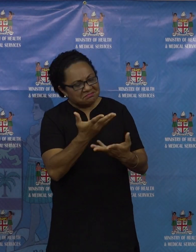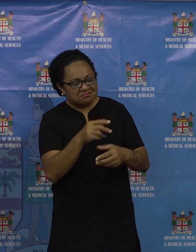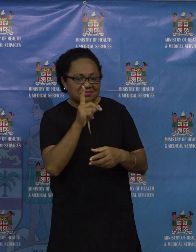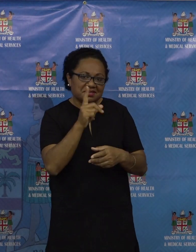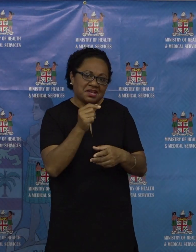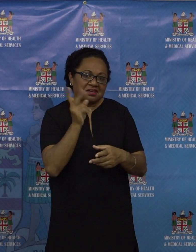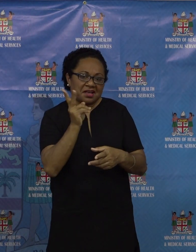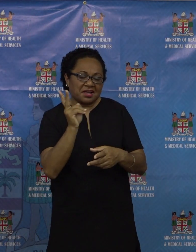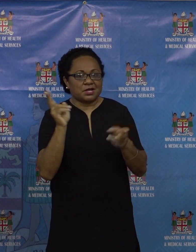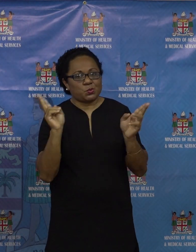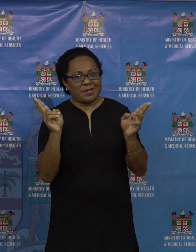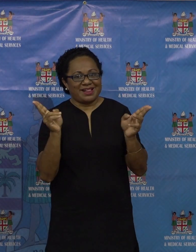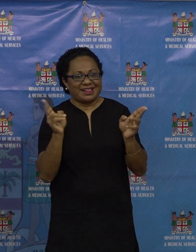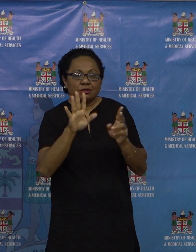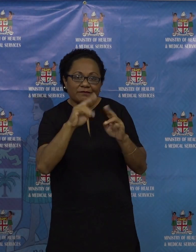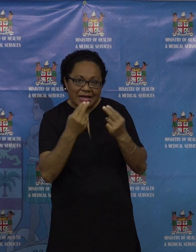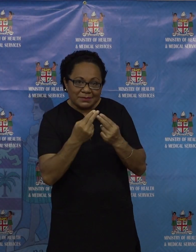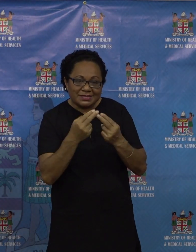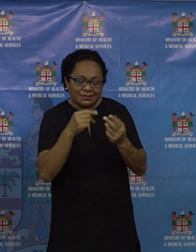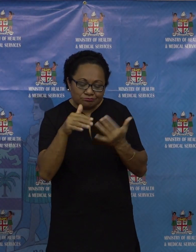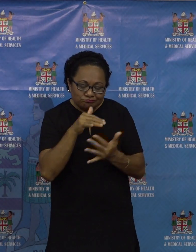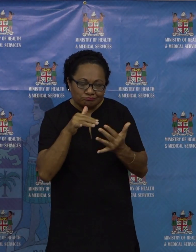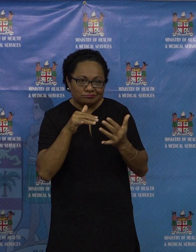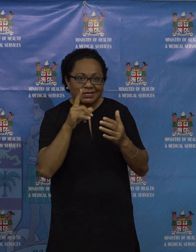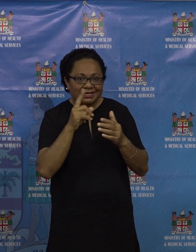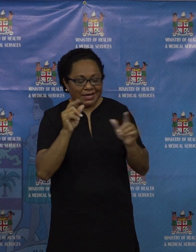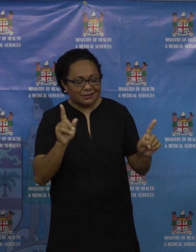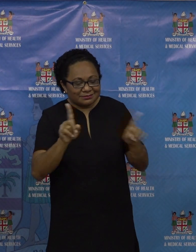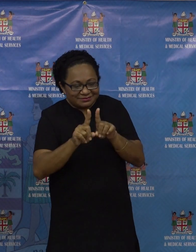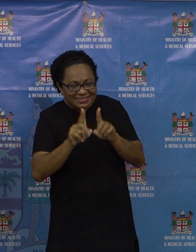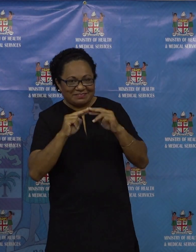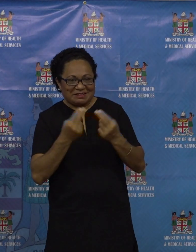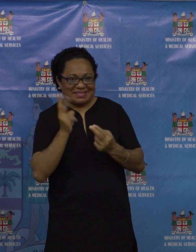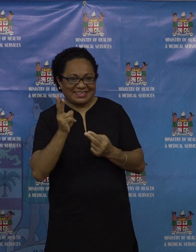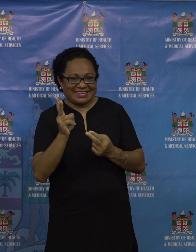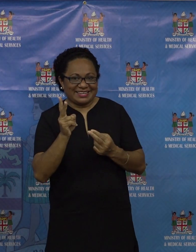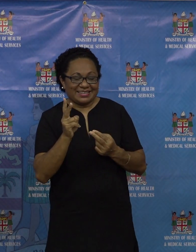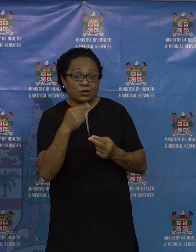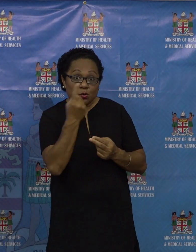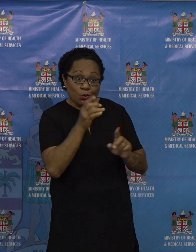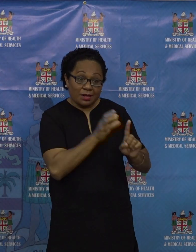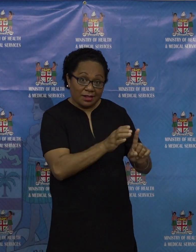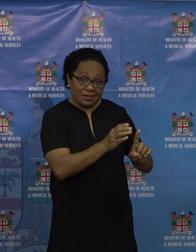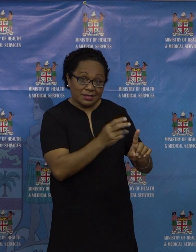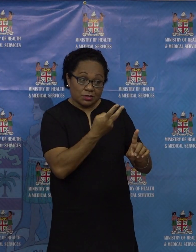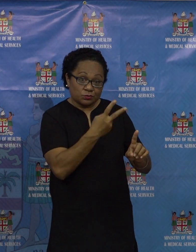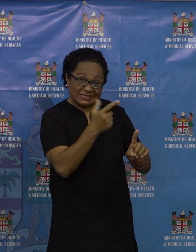engagement for your family or for your household. If you do have symptoms, please